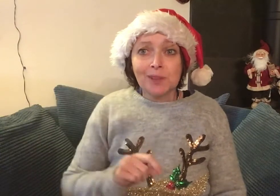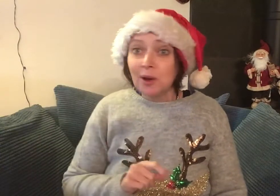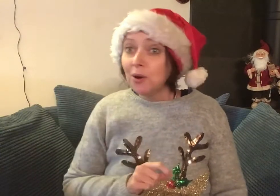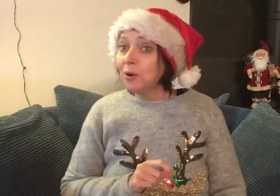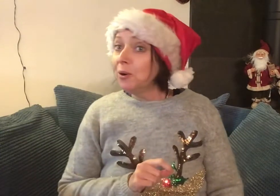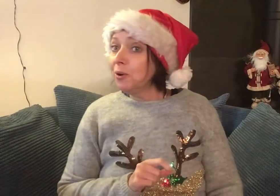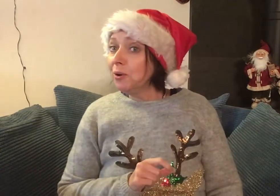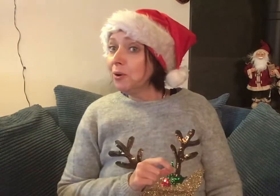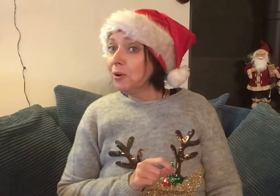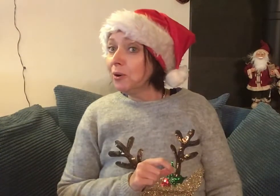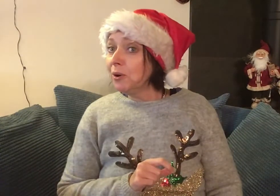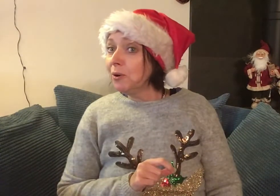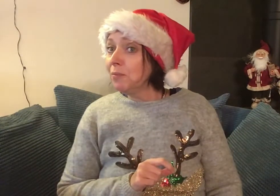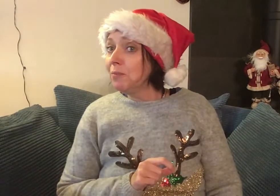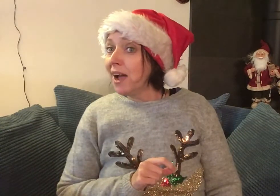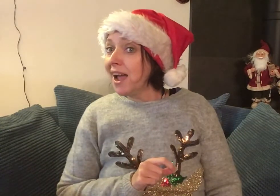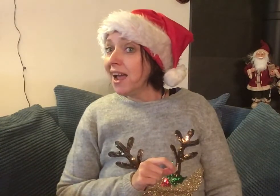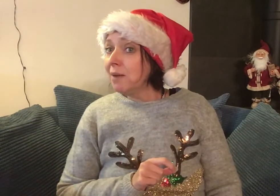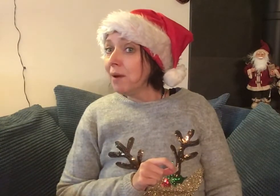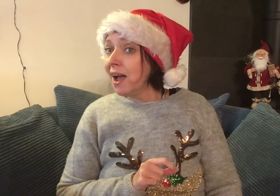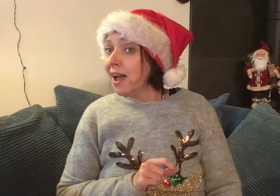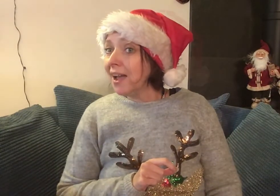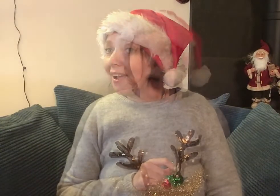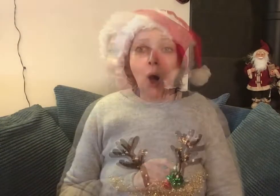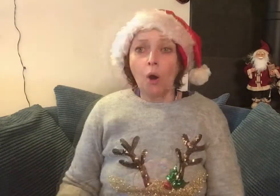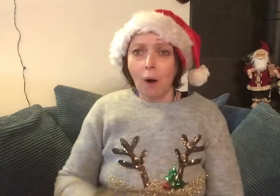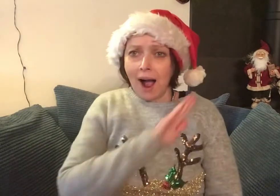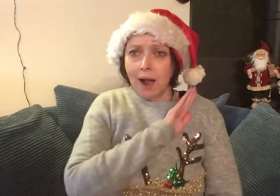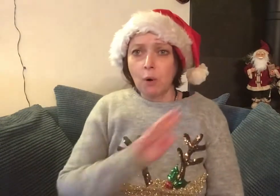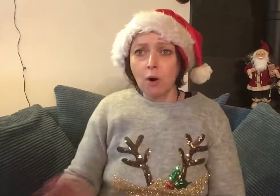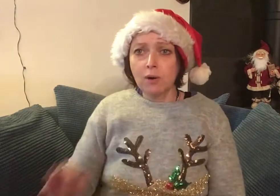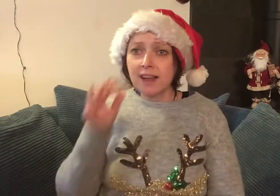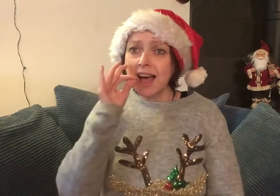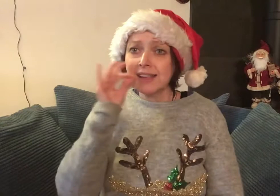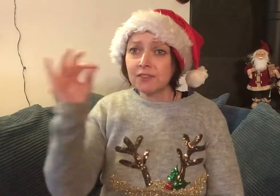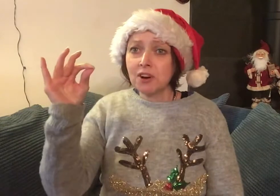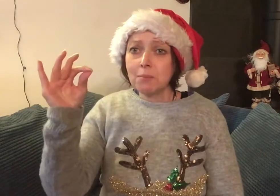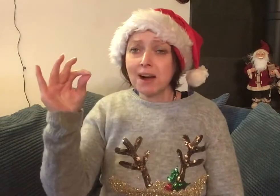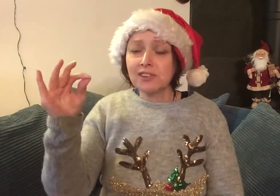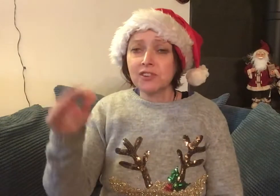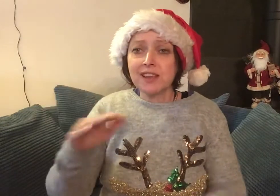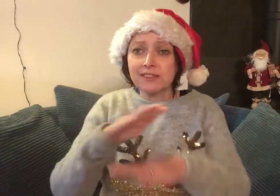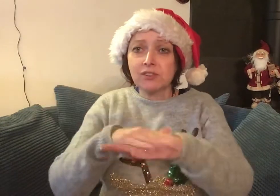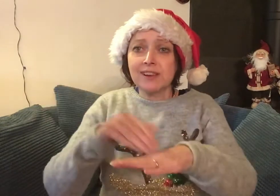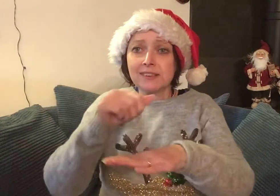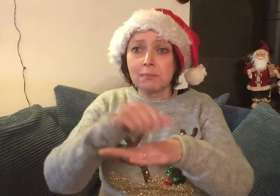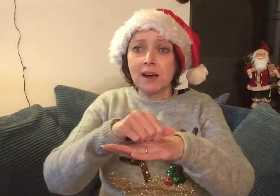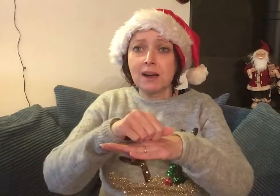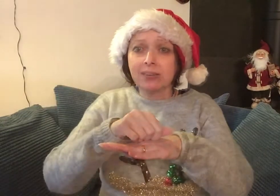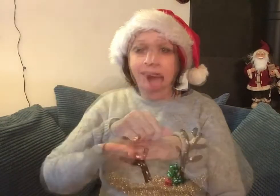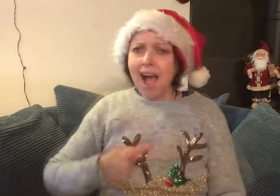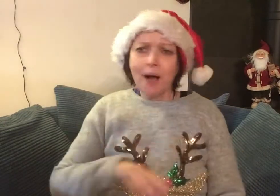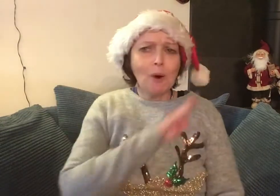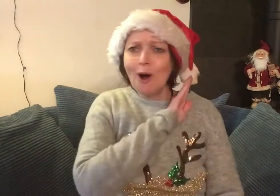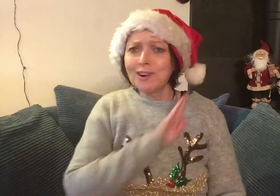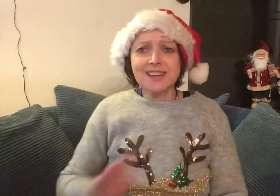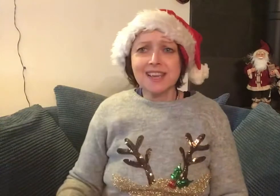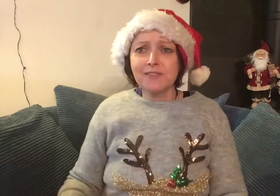Ooh, baby. Oh, I won't ask for much this Christmas. I won't even